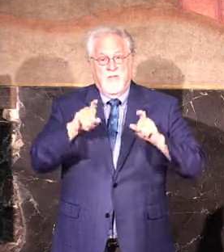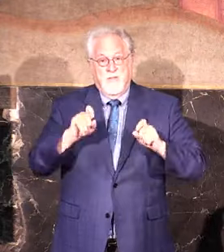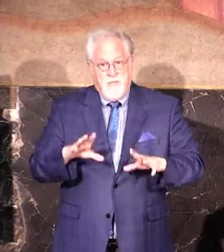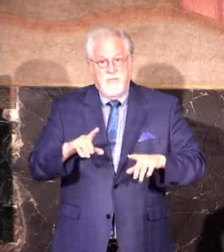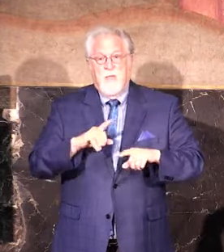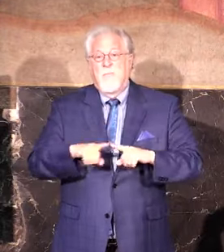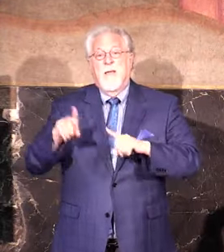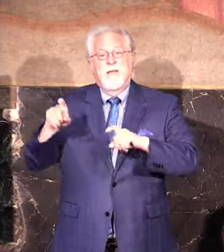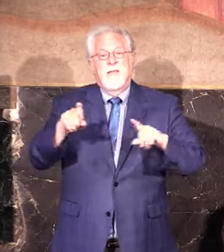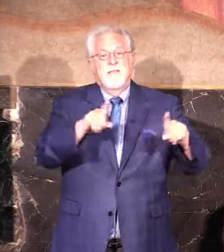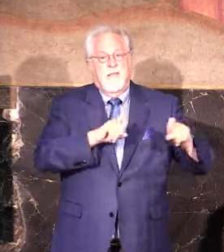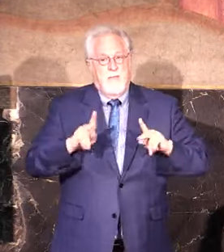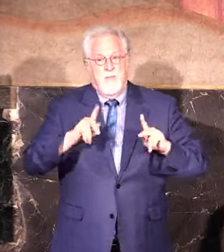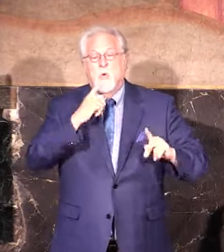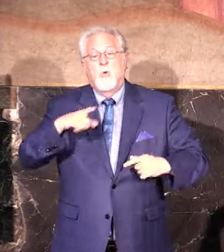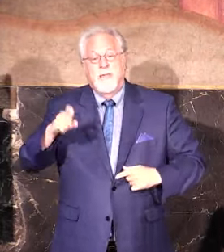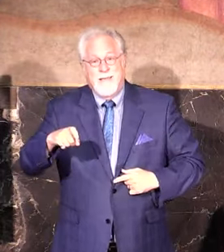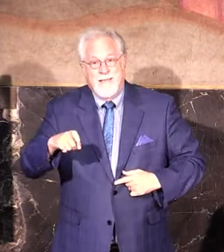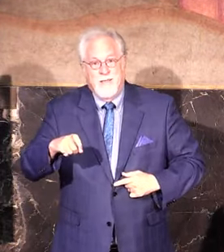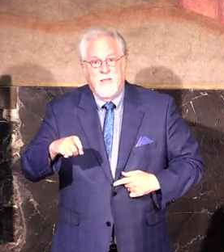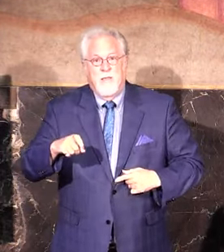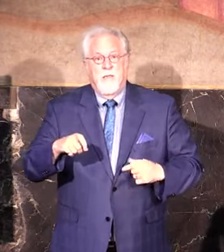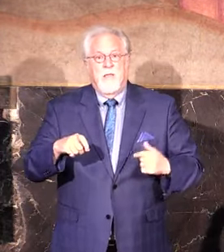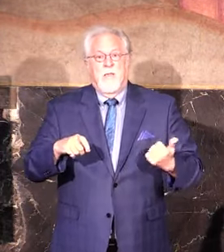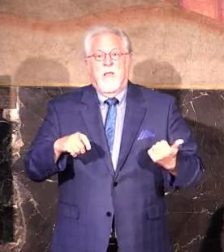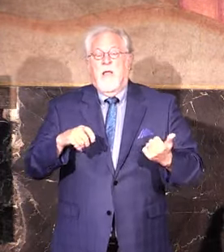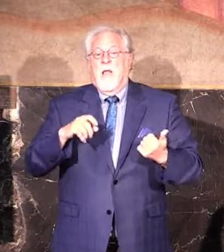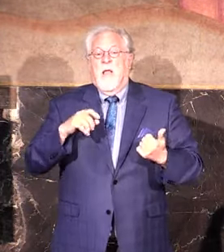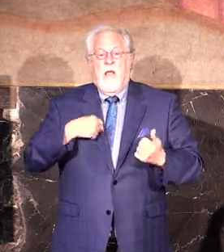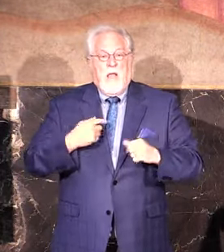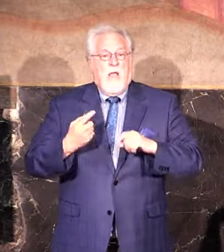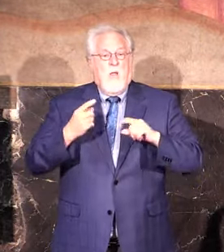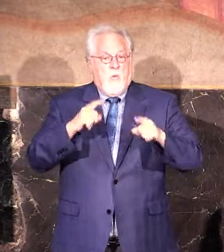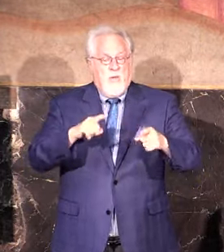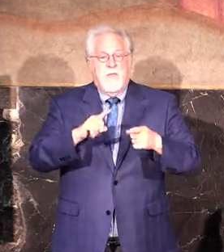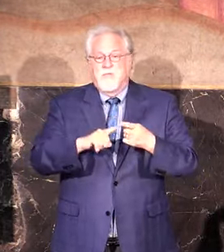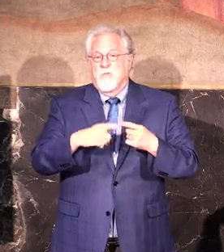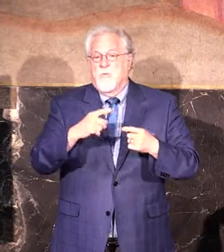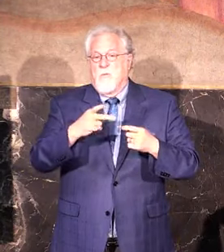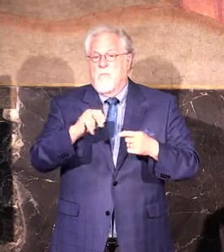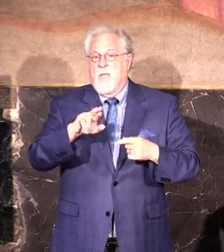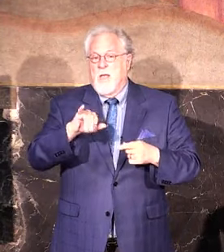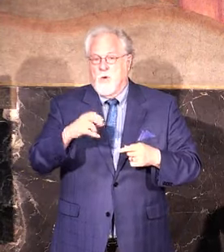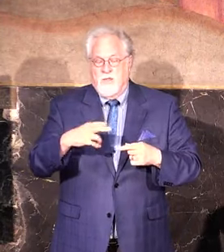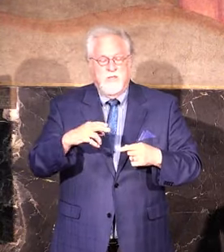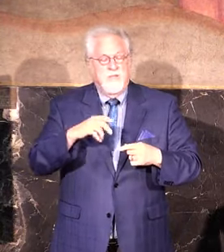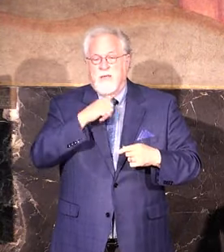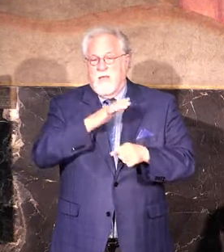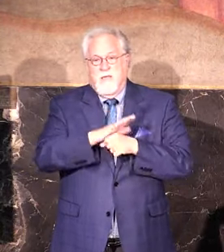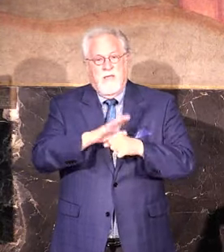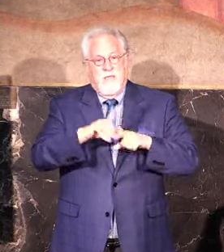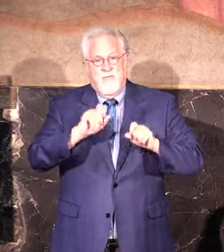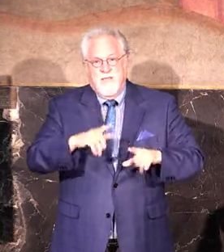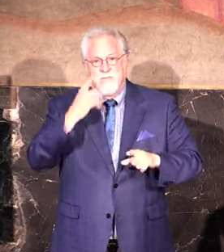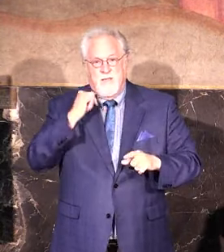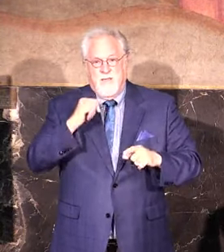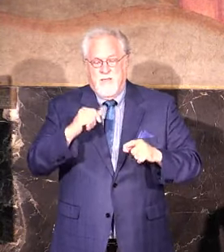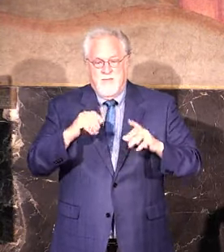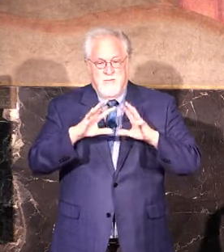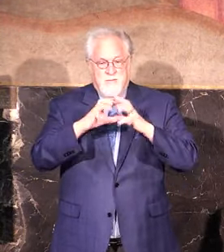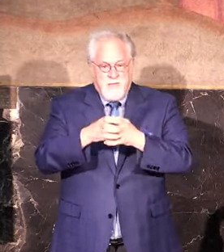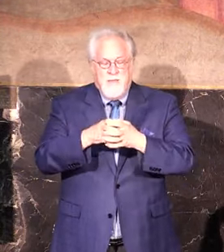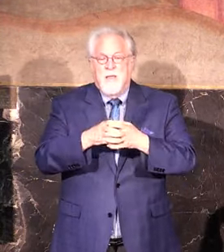the individuals we think need to be tested, either because they're in a parish that has been inadequately tested thus far, because they're in a congregant setting,